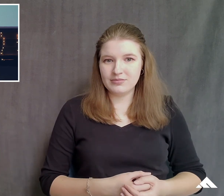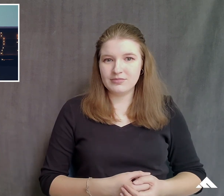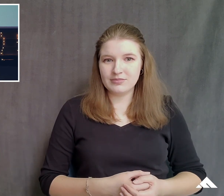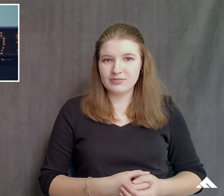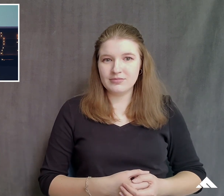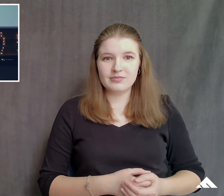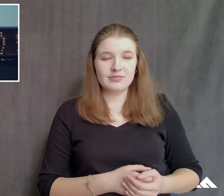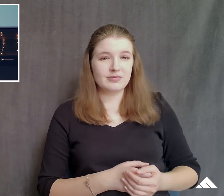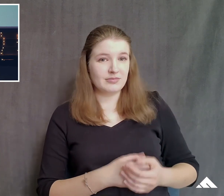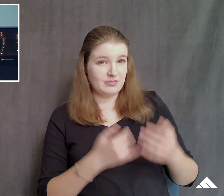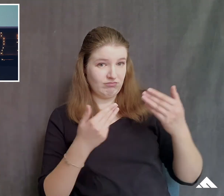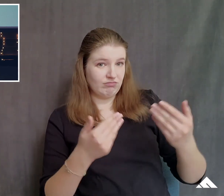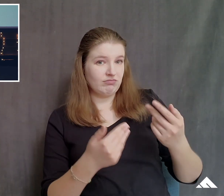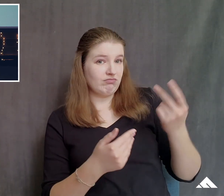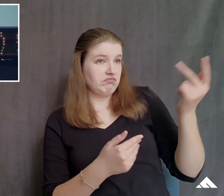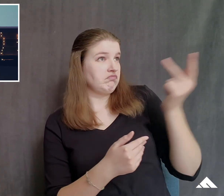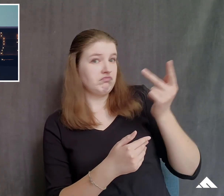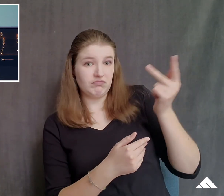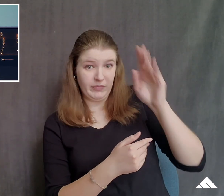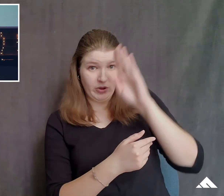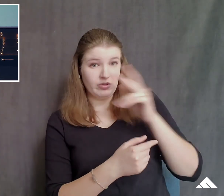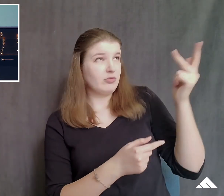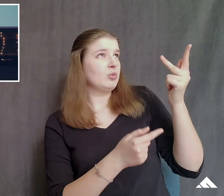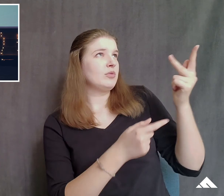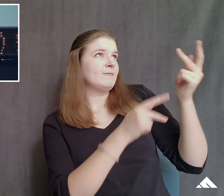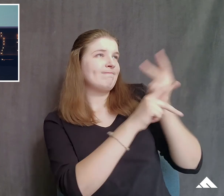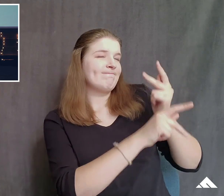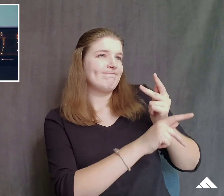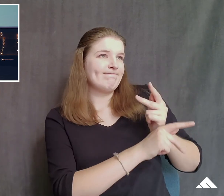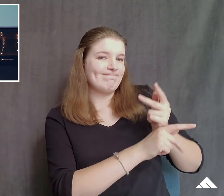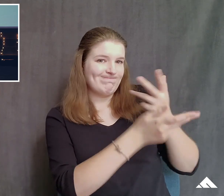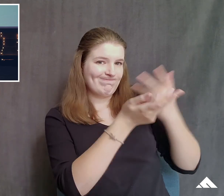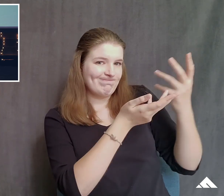You and God do some business. Take your time.